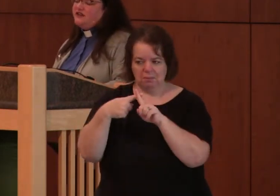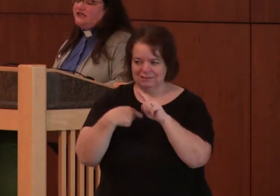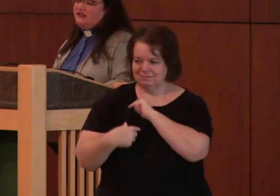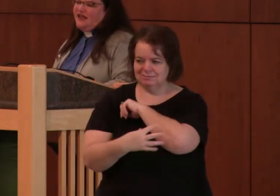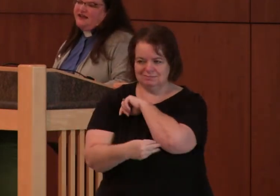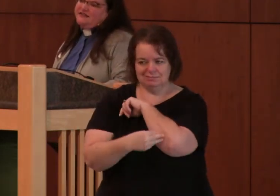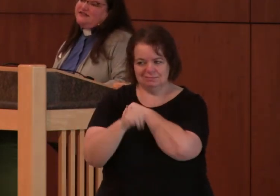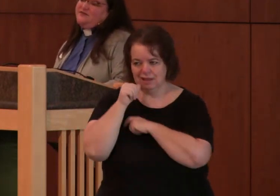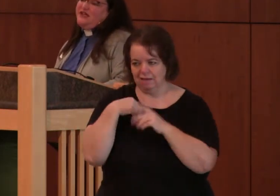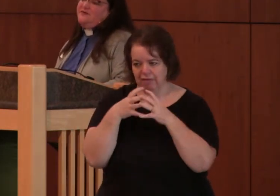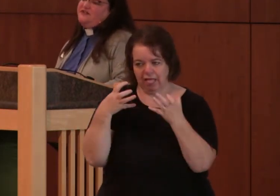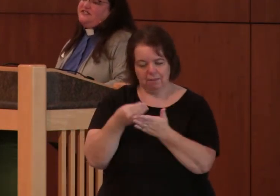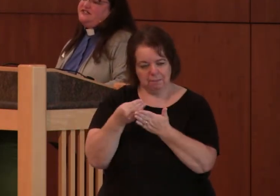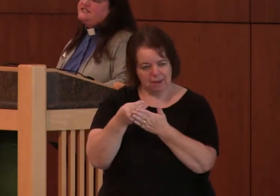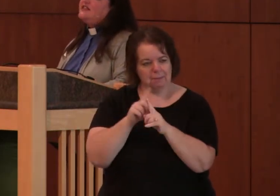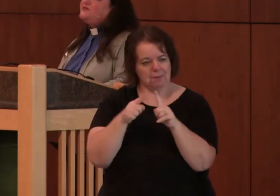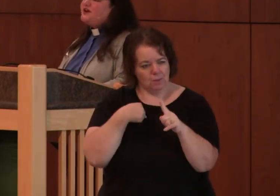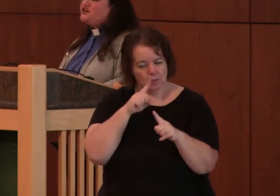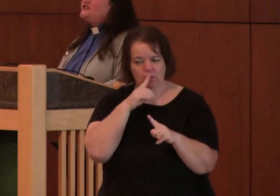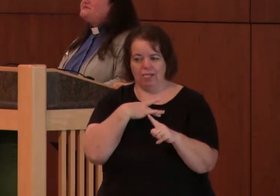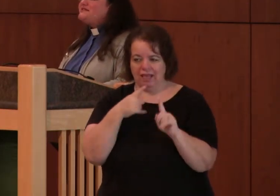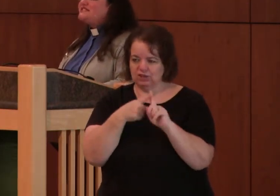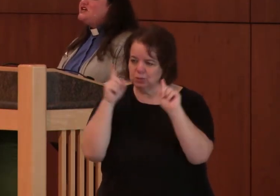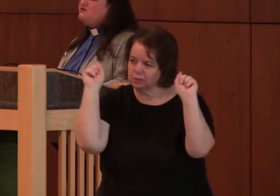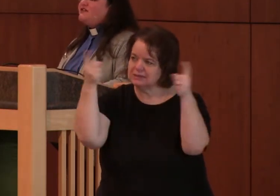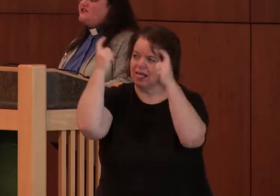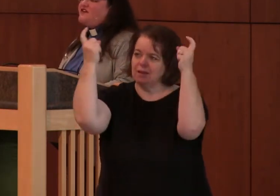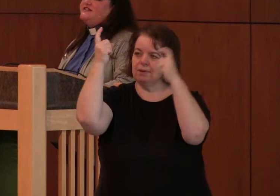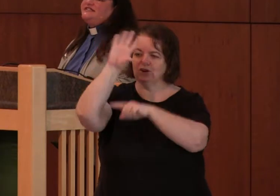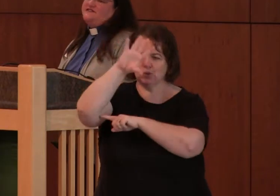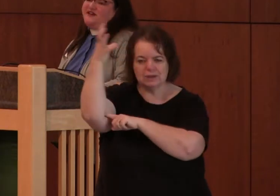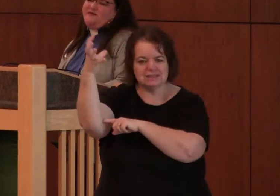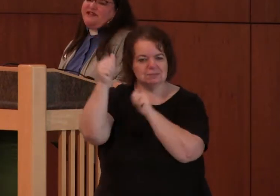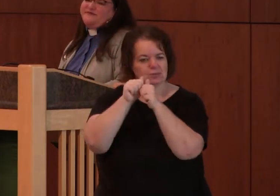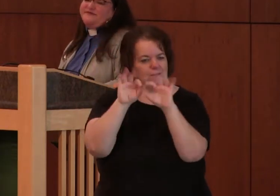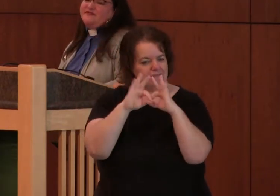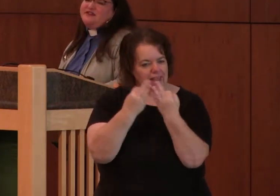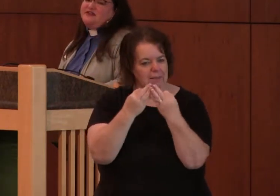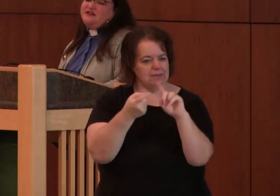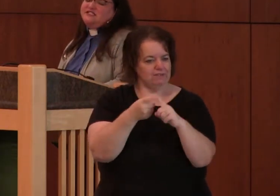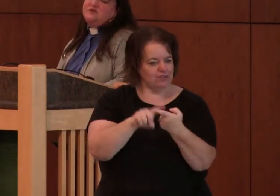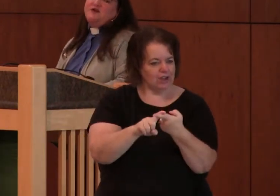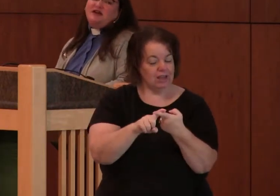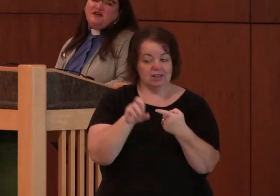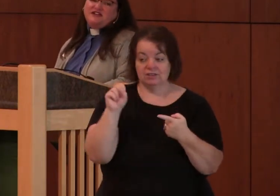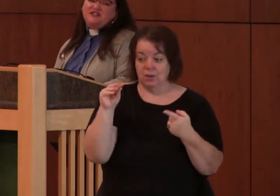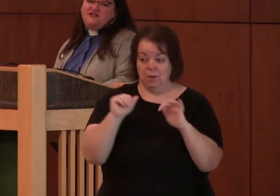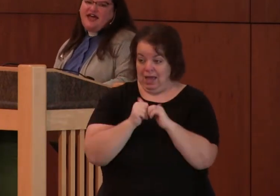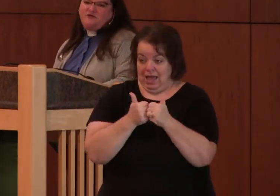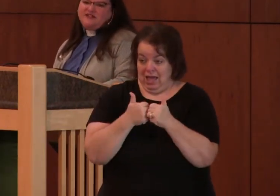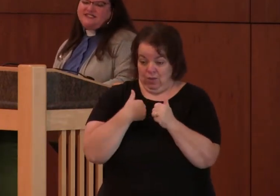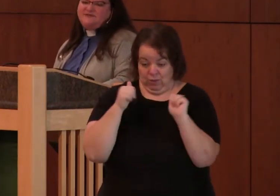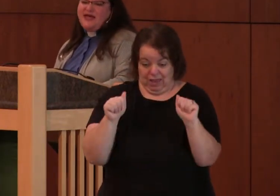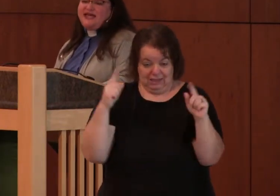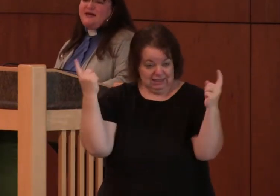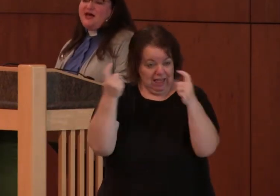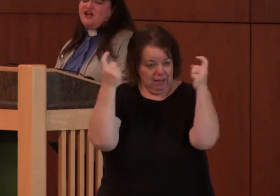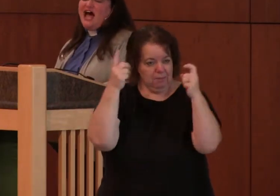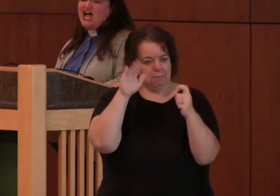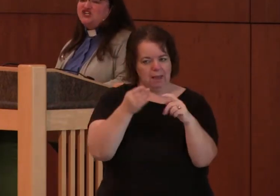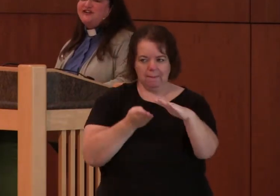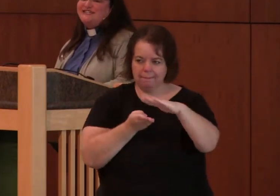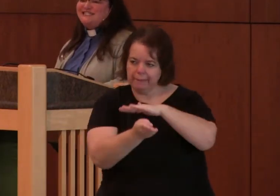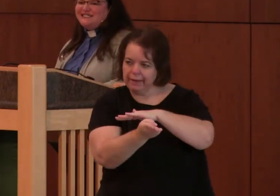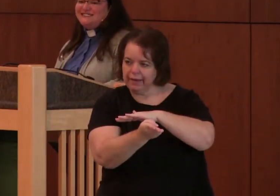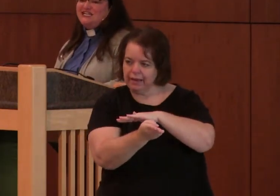that really liked to be able to celebrate Christmas with our friends and family. So the one way we could do that was to bake